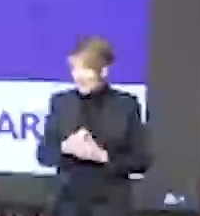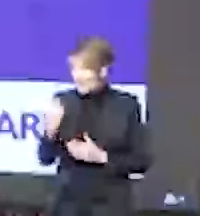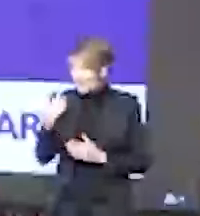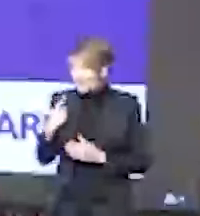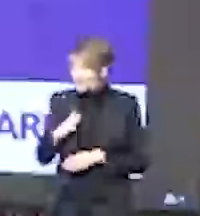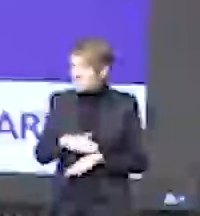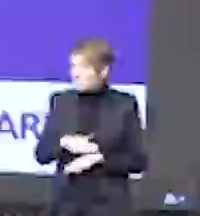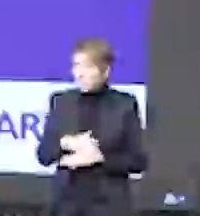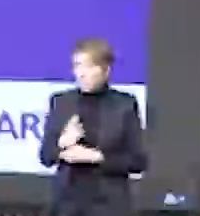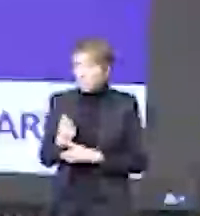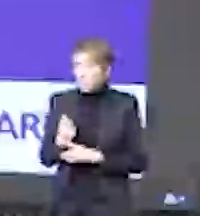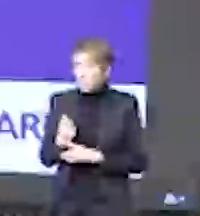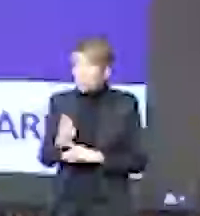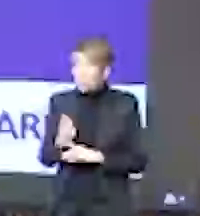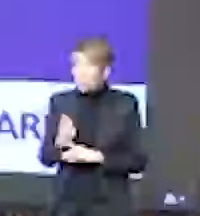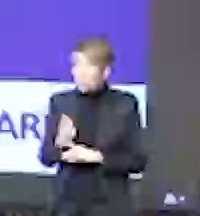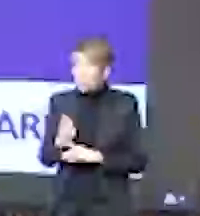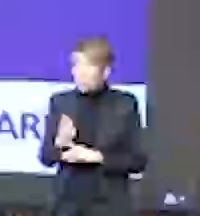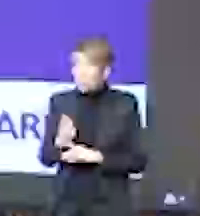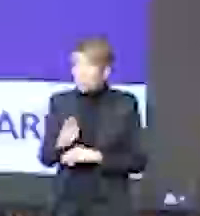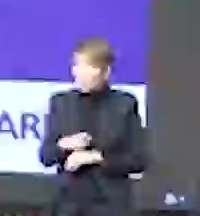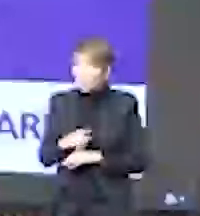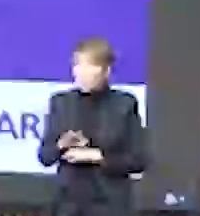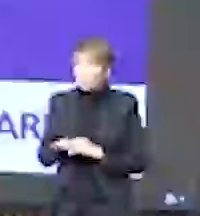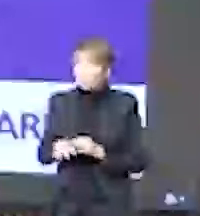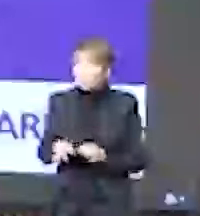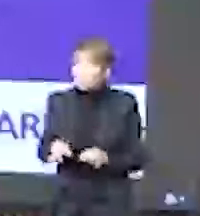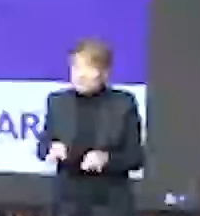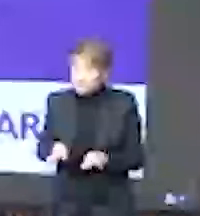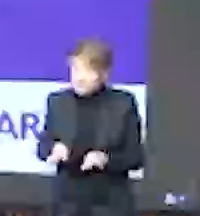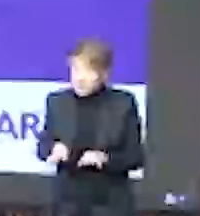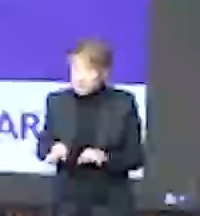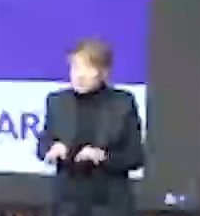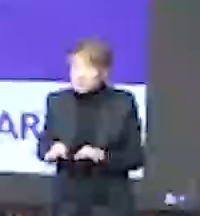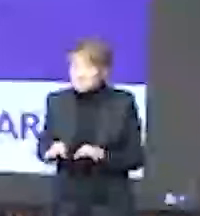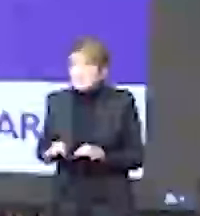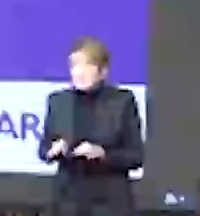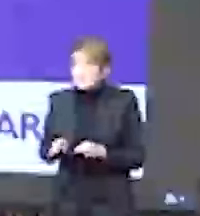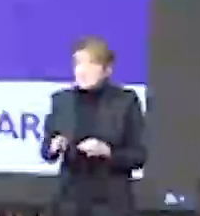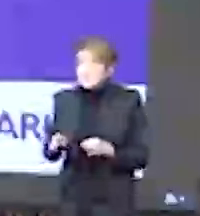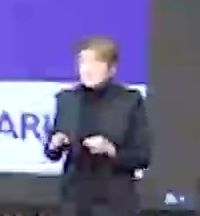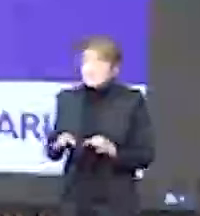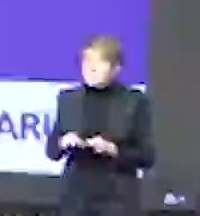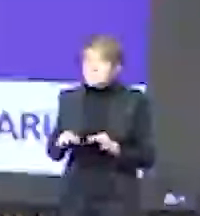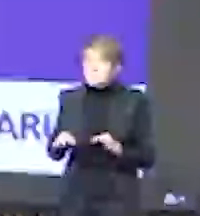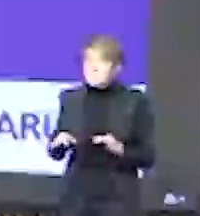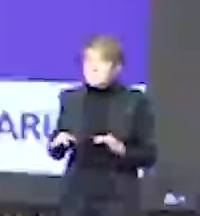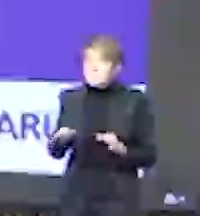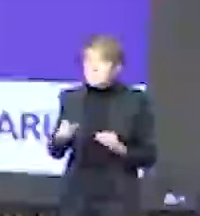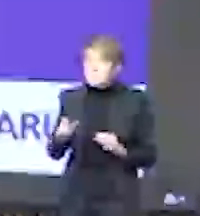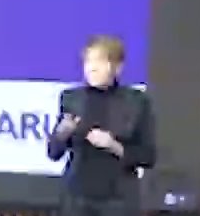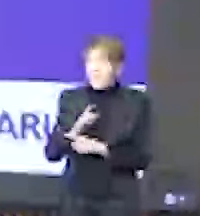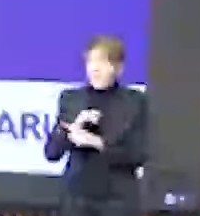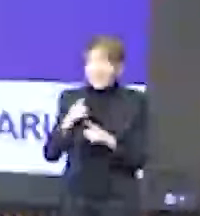for one more question. I've wrapped us up prematurely now. And if we don't, I might just ask,